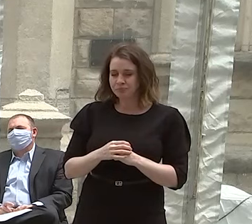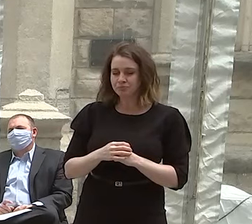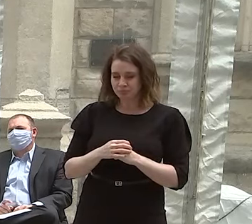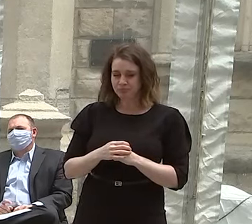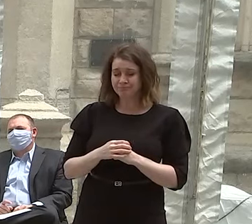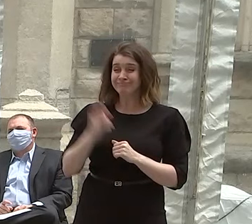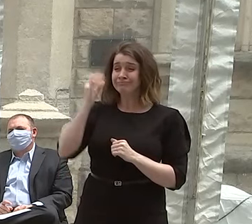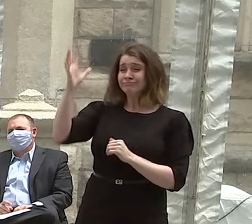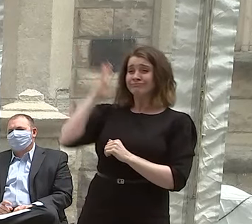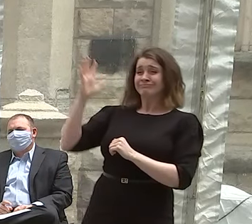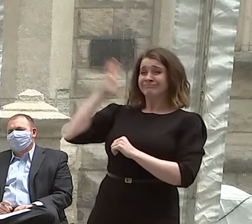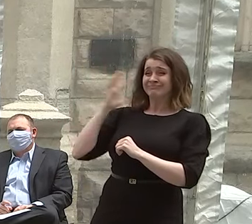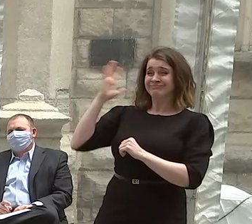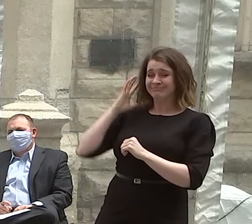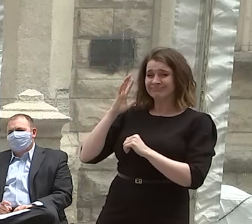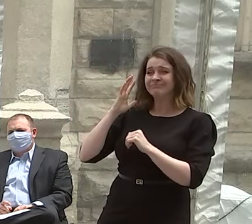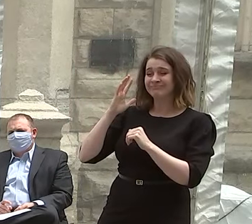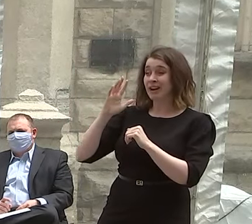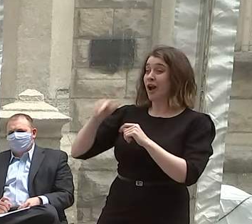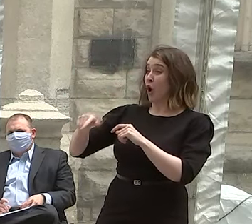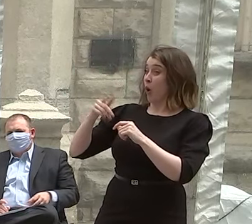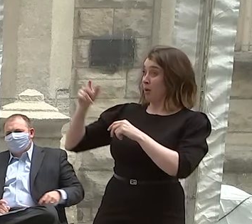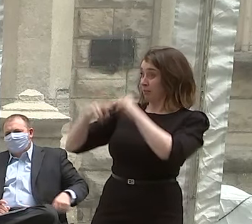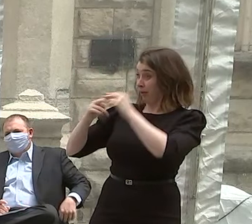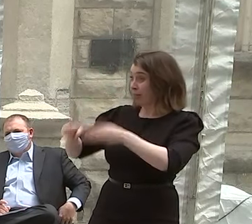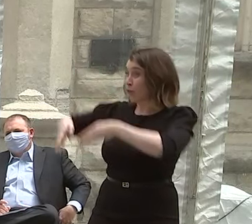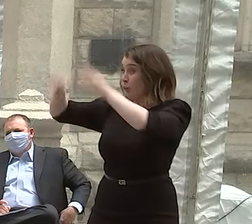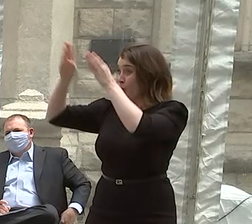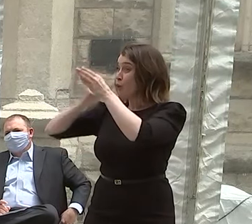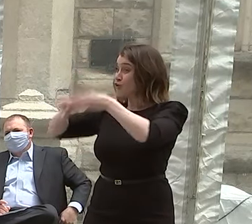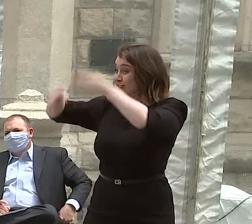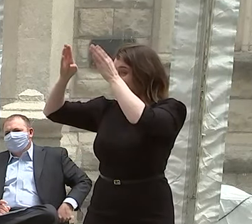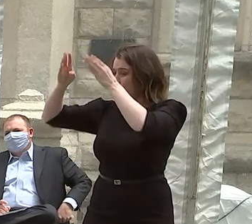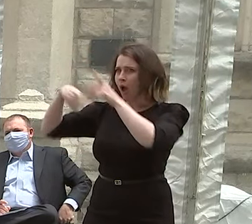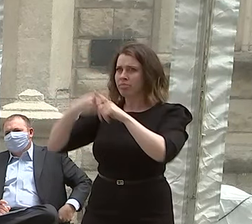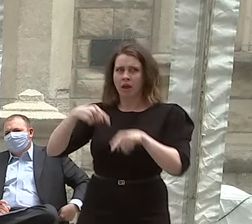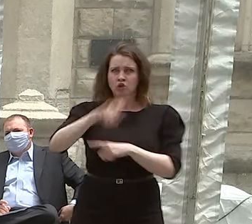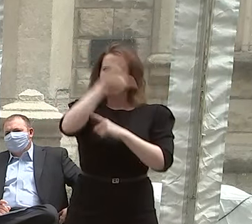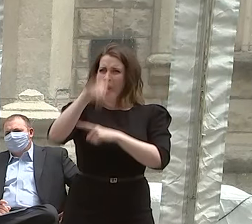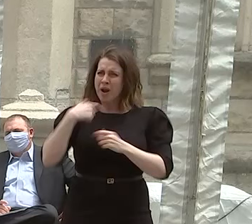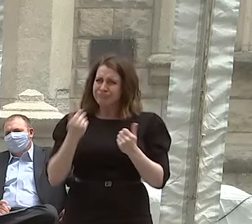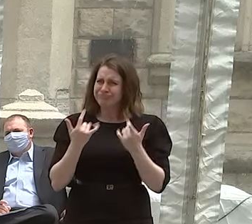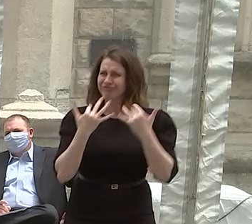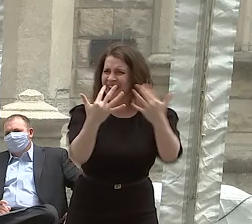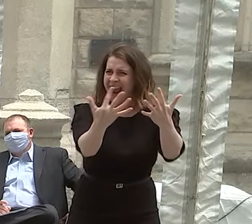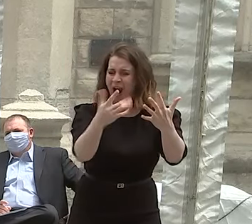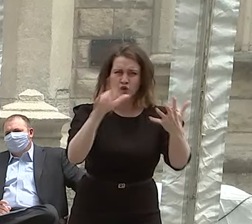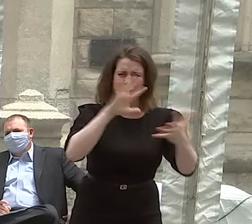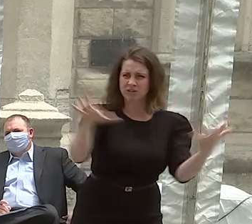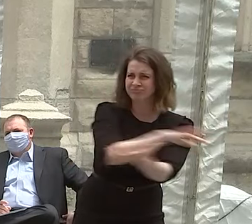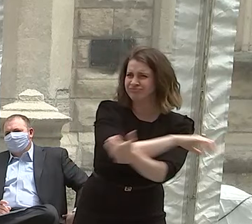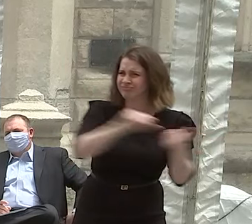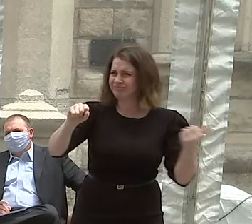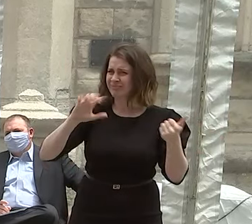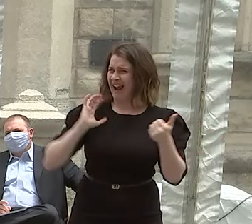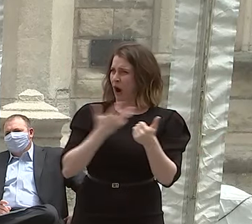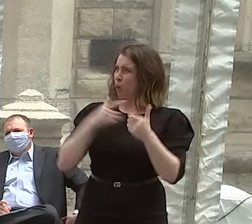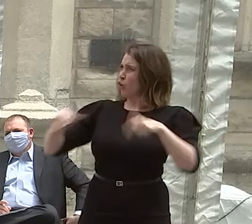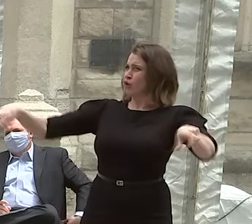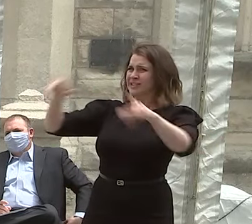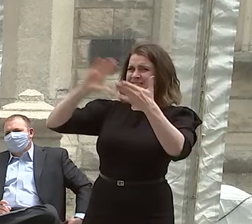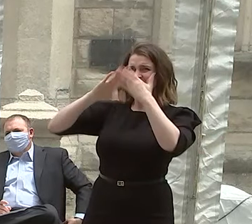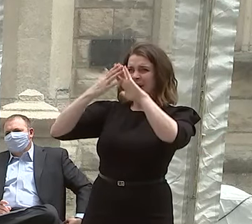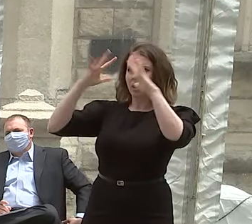water tower was built, our city was destroyed by a great fire that burned a third of our booming town to the